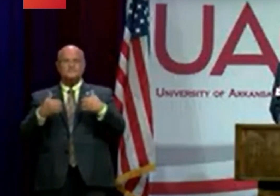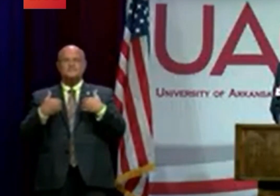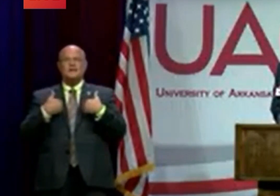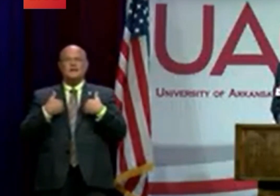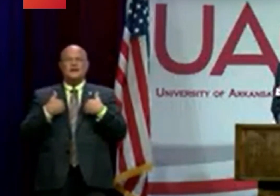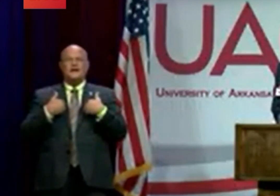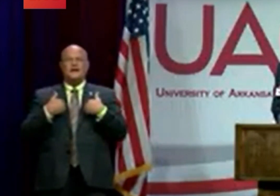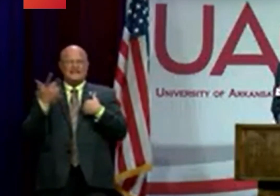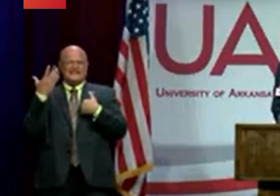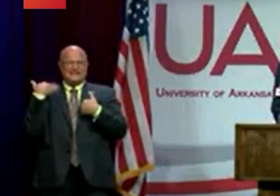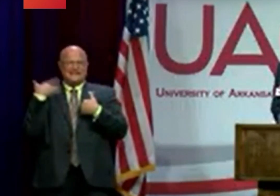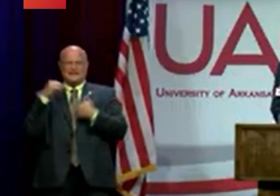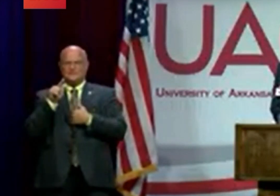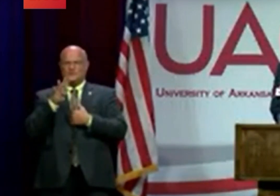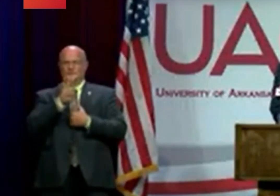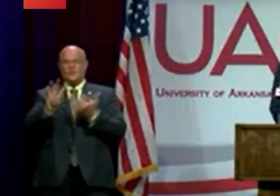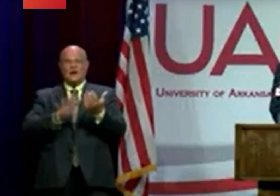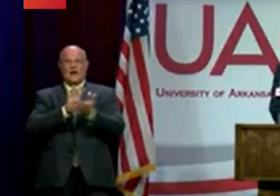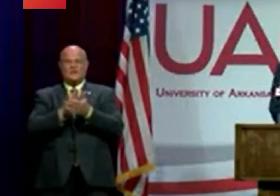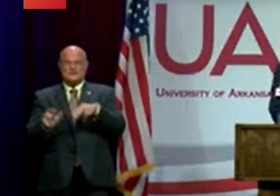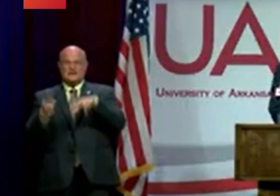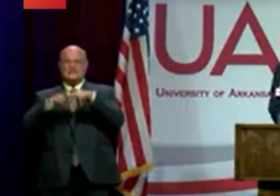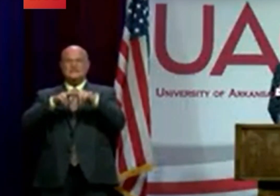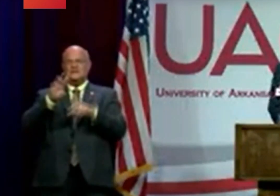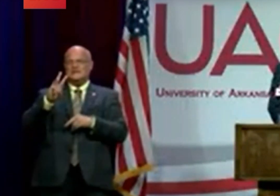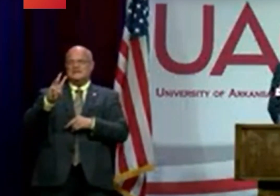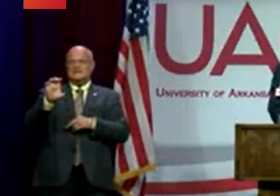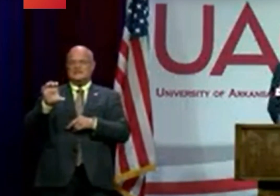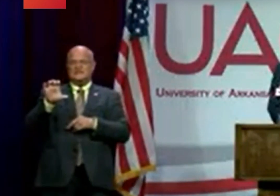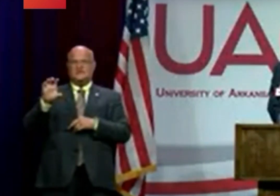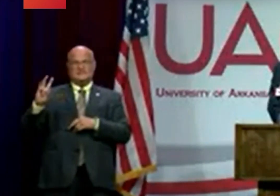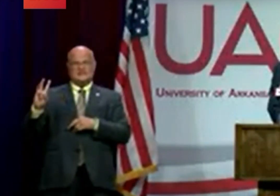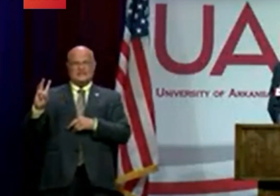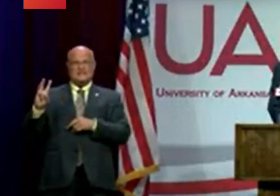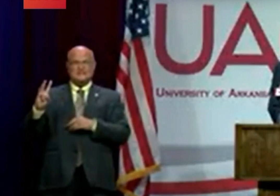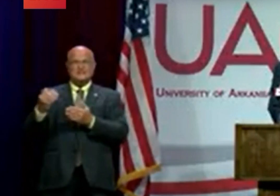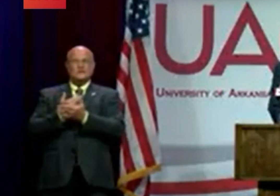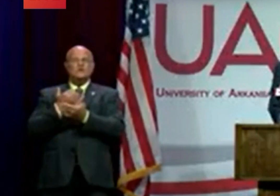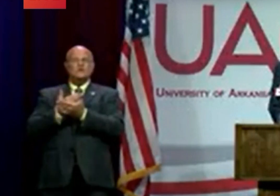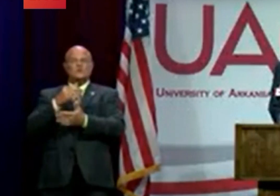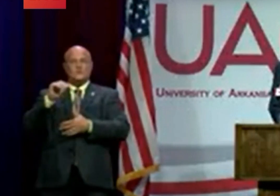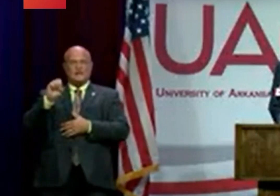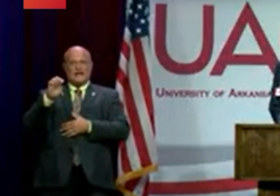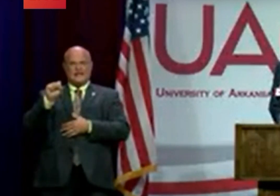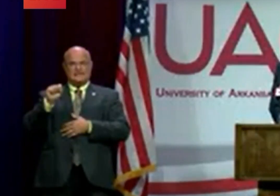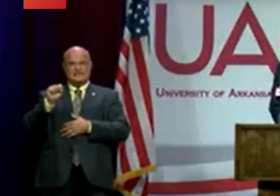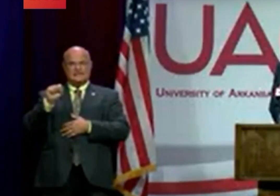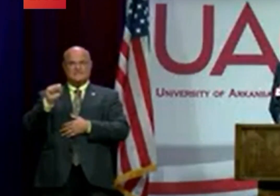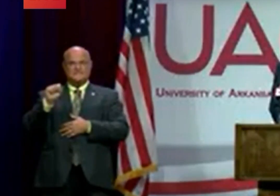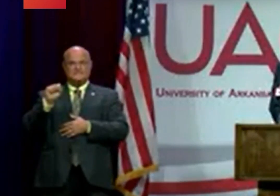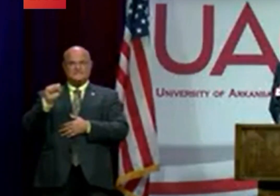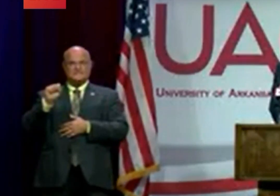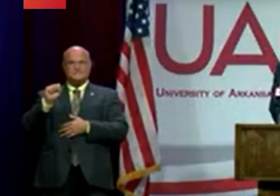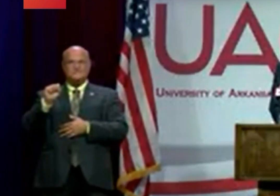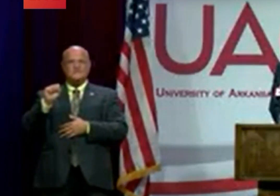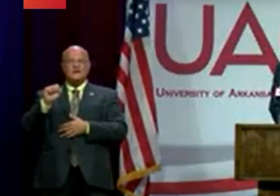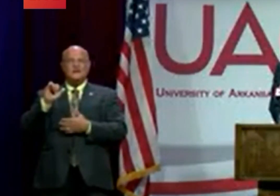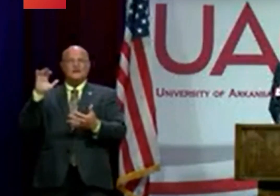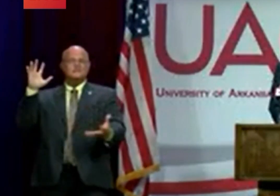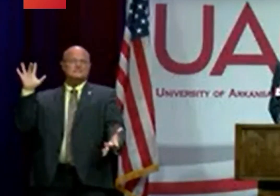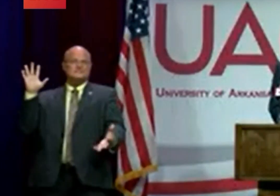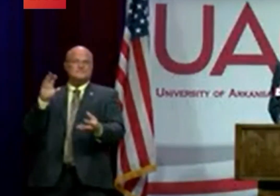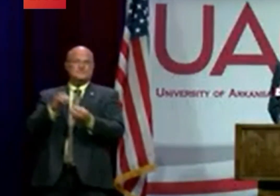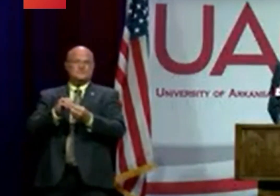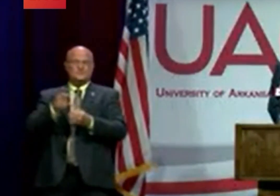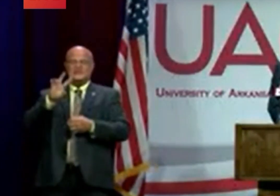had, over the last 24 hours, an additional 606 new cases of COVID-19. That brings the